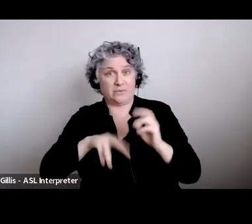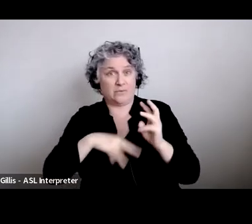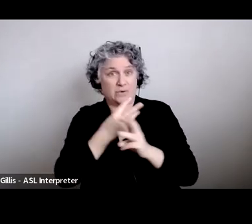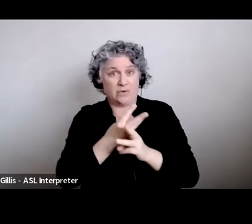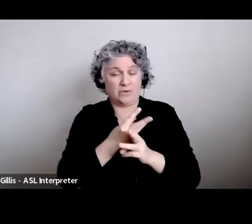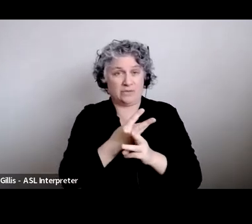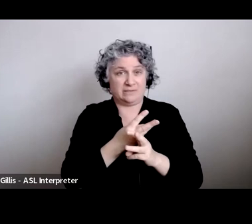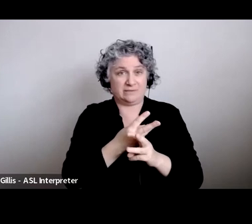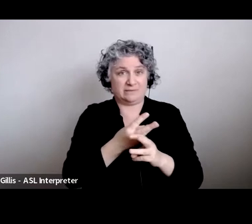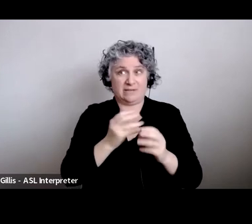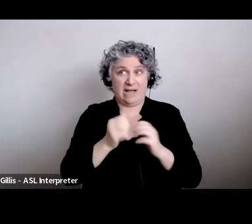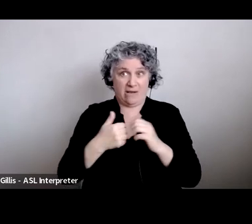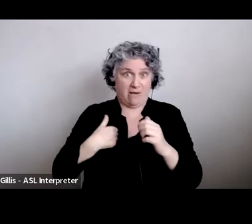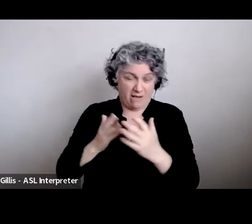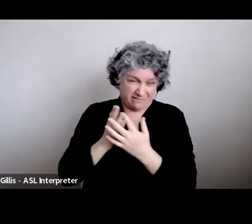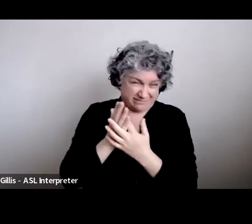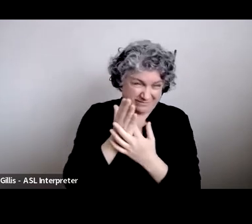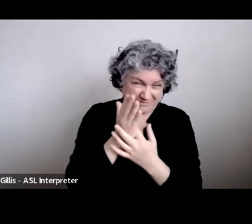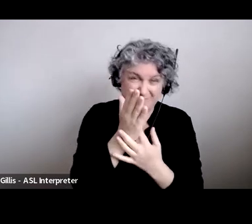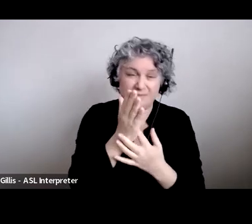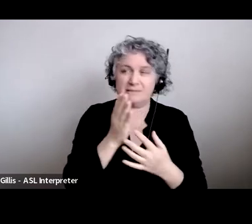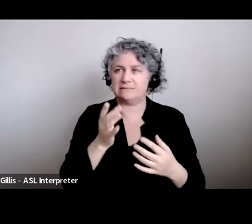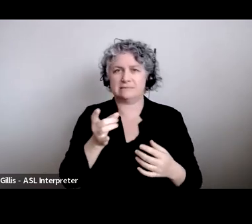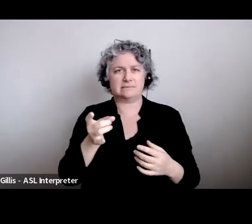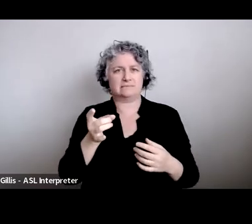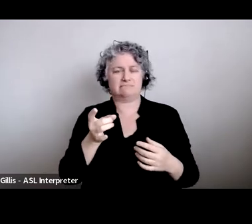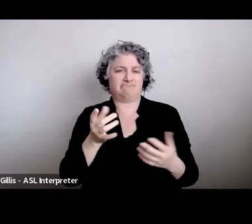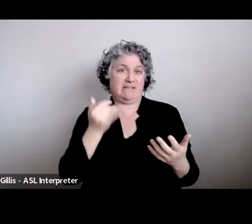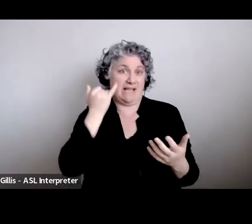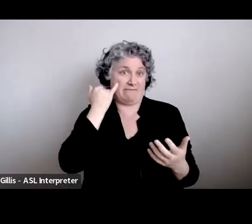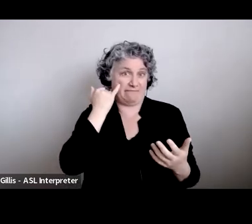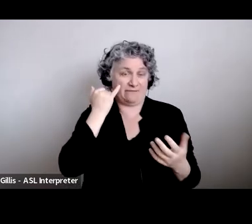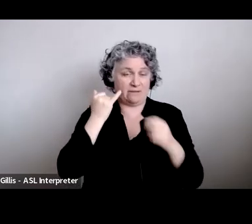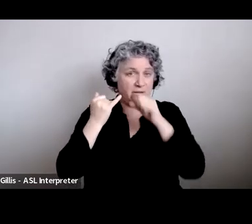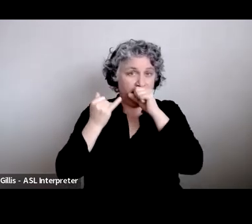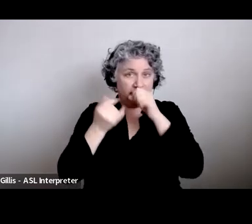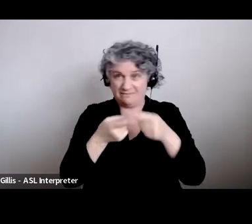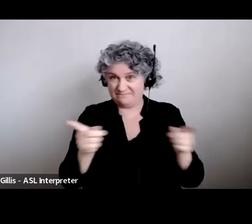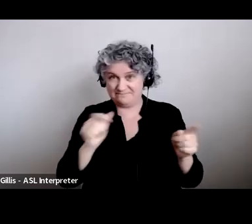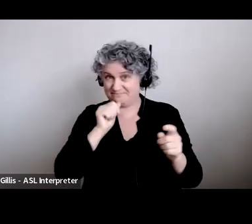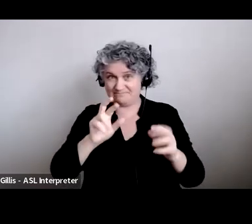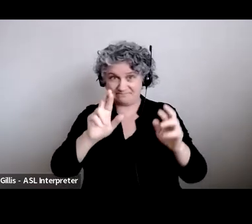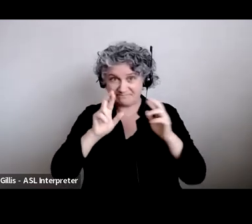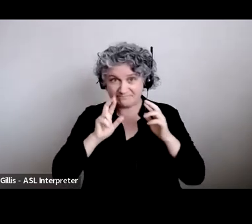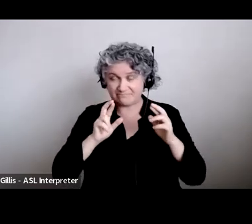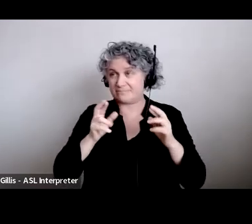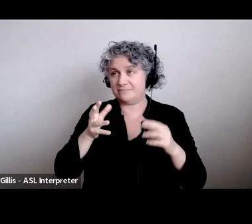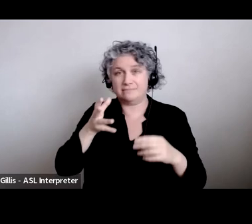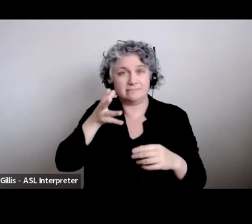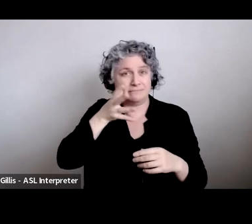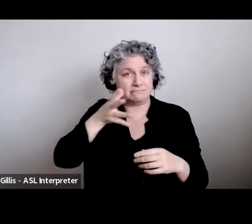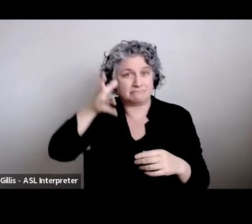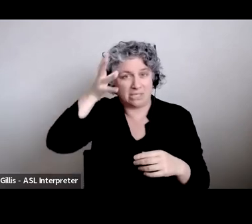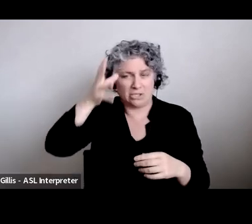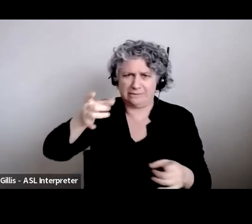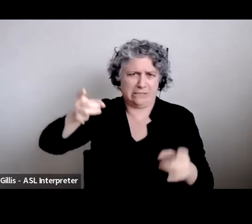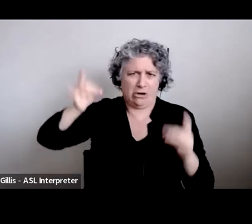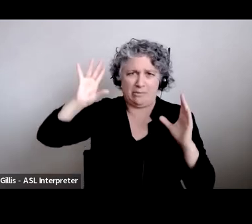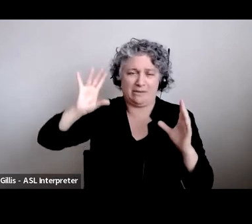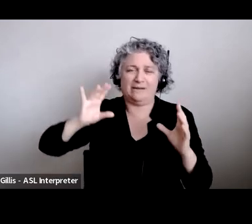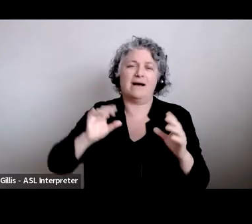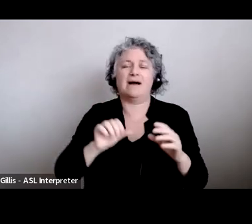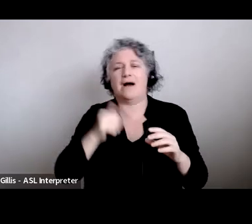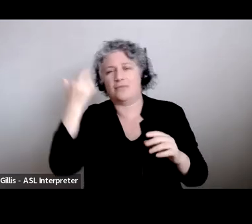through. I'd have been a terrible parent. That's why, but it's not the reason I'm not a parent, but there's other things that we won't go into here.